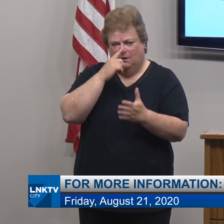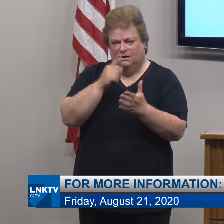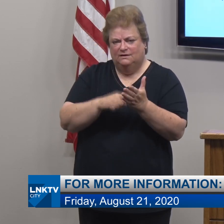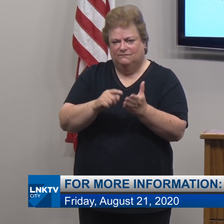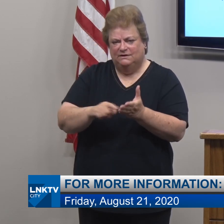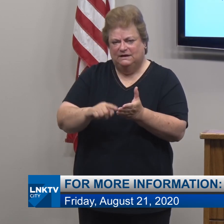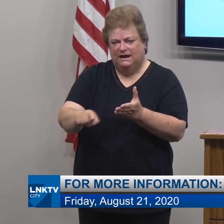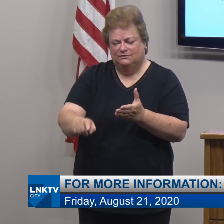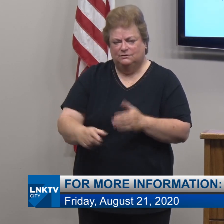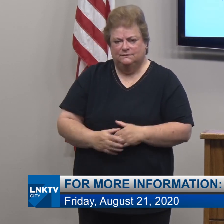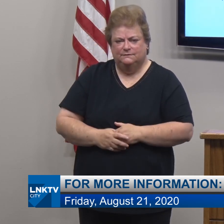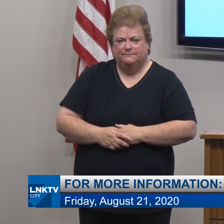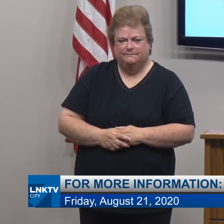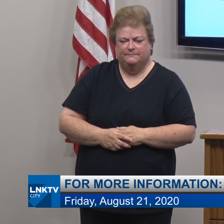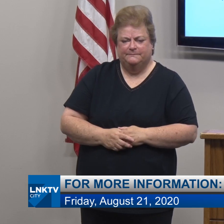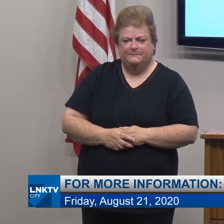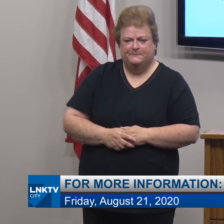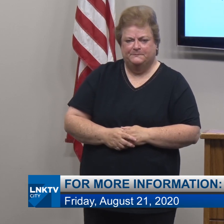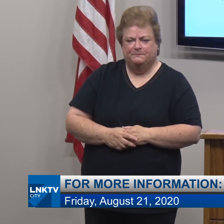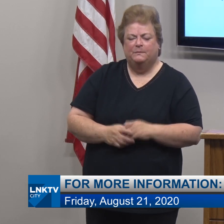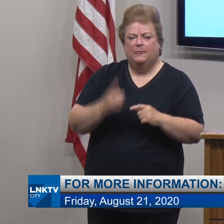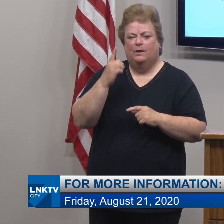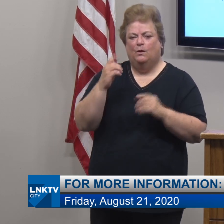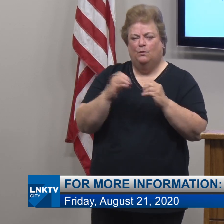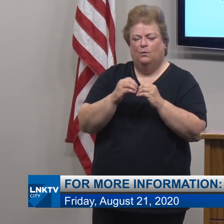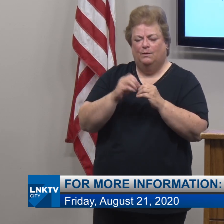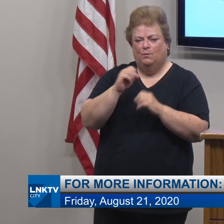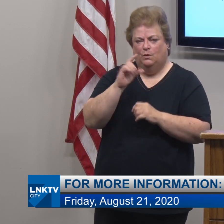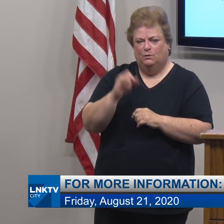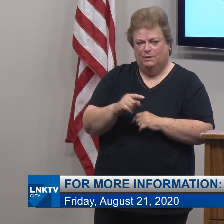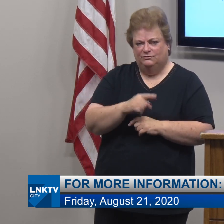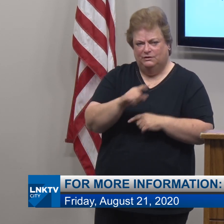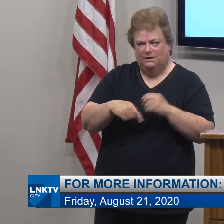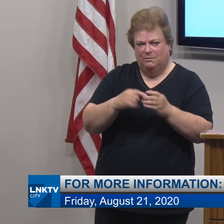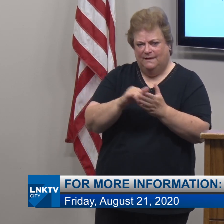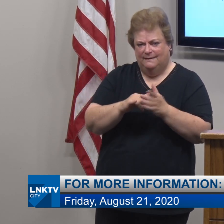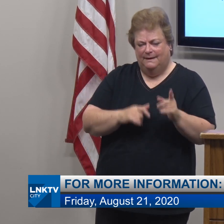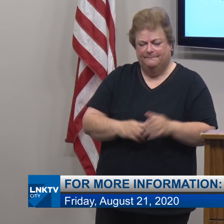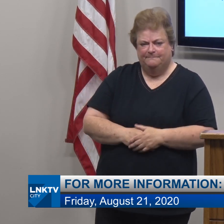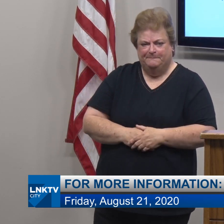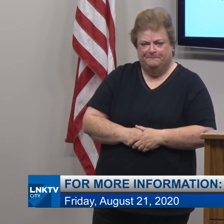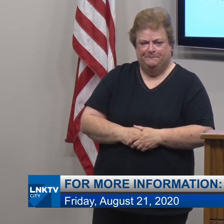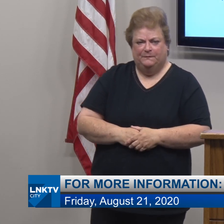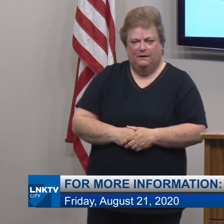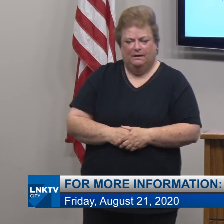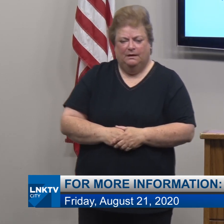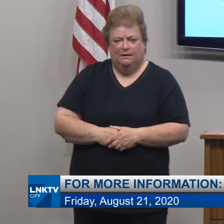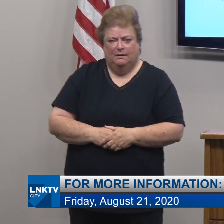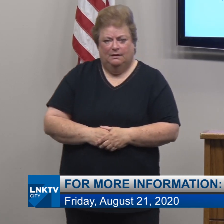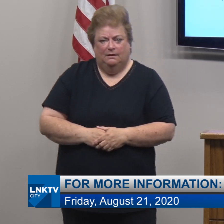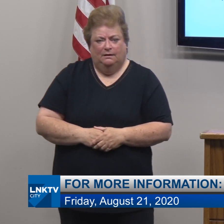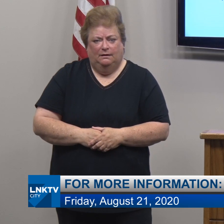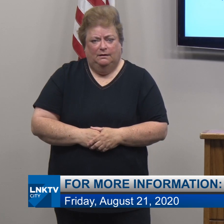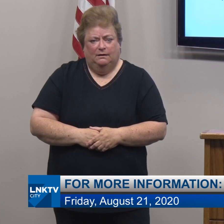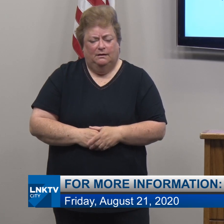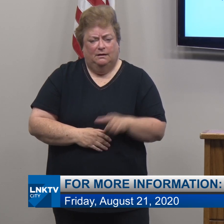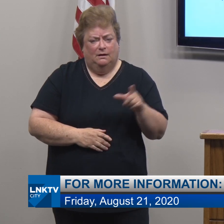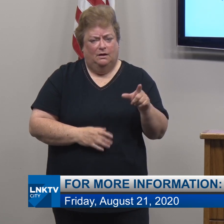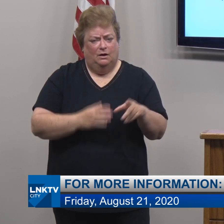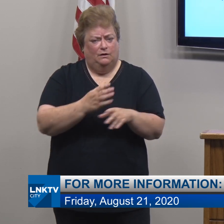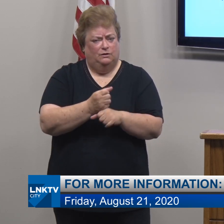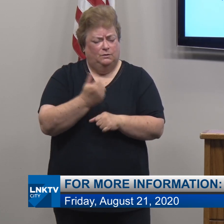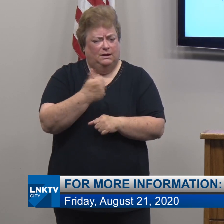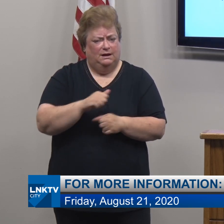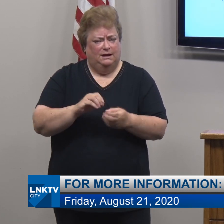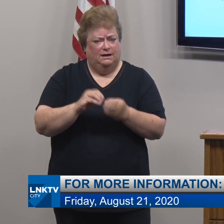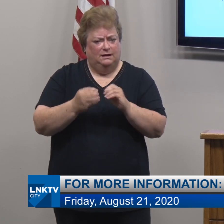investigations. Pat, one other question about that. Are you getting any numbers in